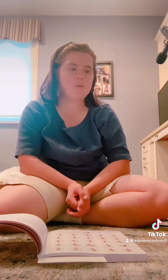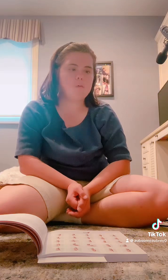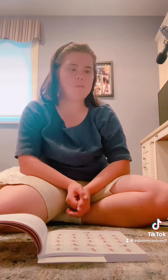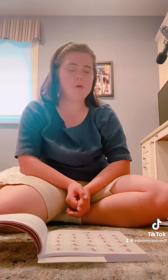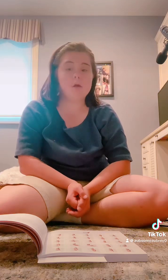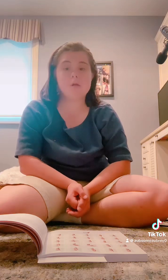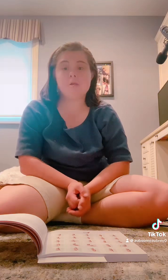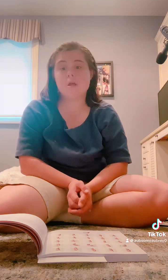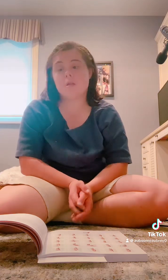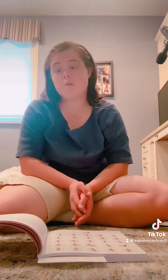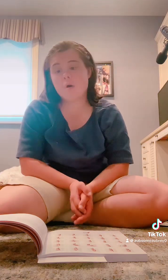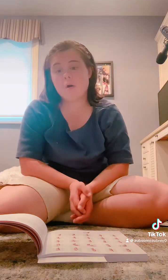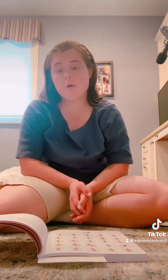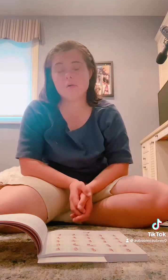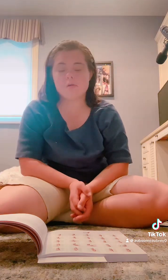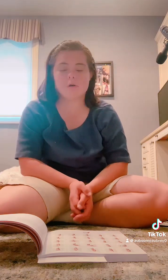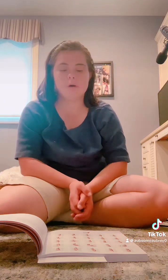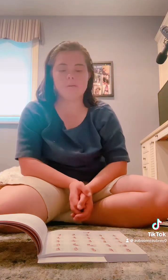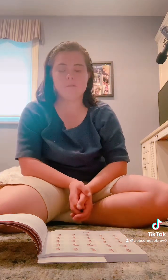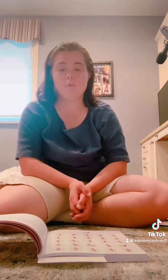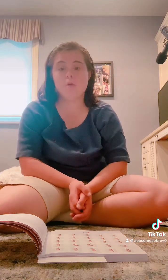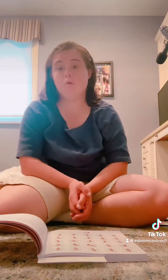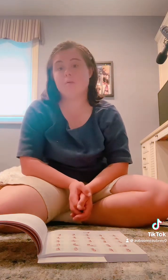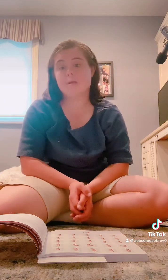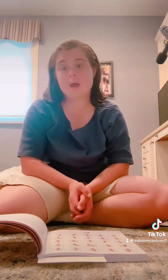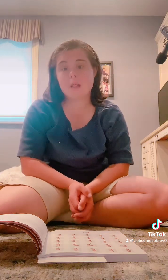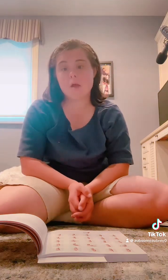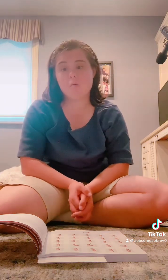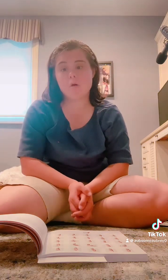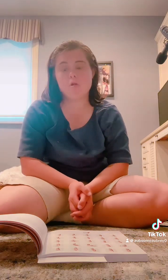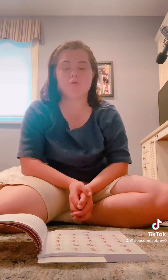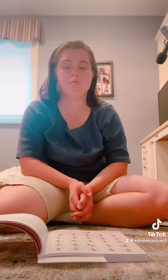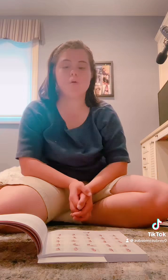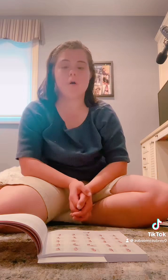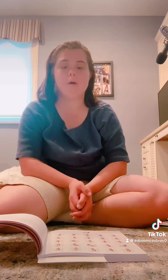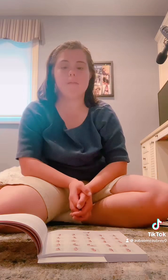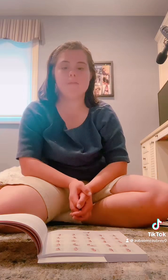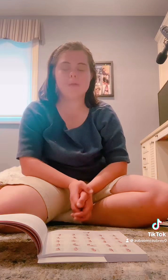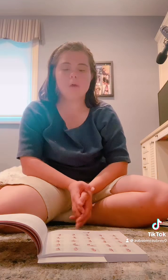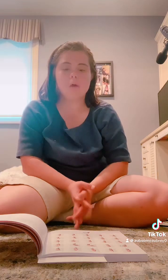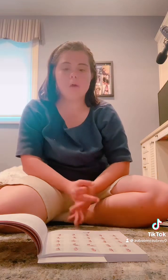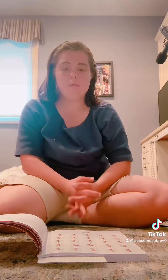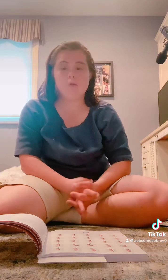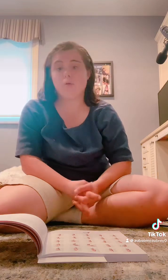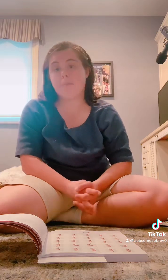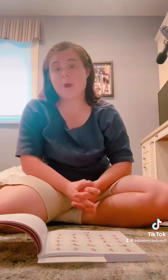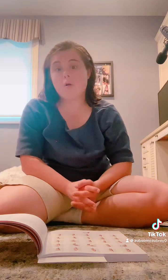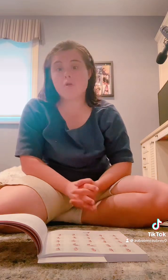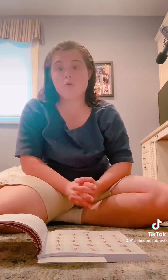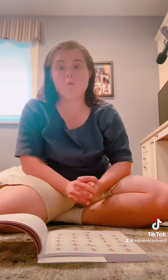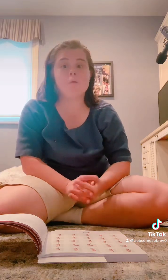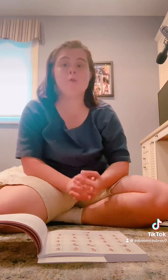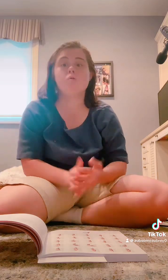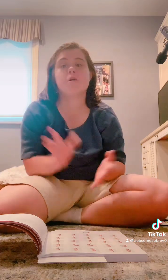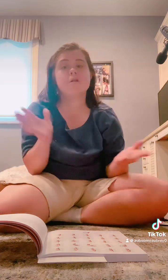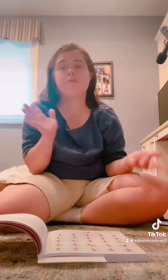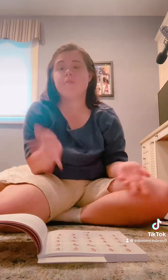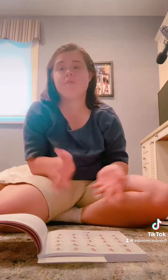we sing songs, we do sign language, we do the parachute. We do lots of different